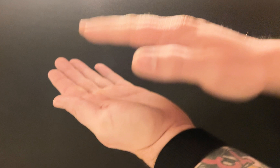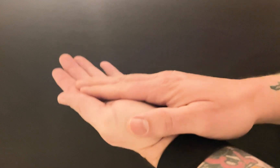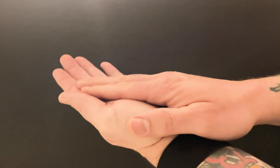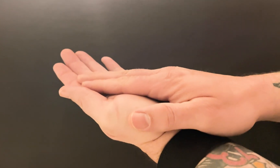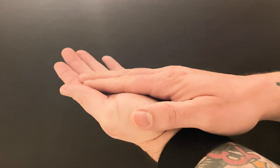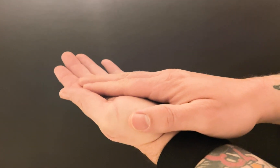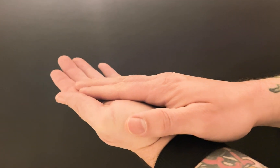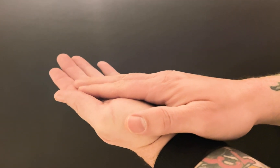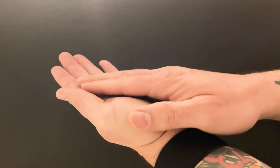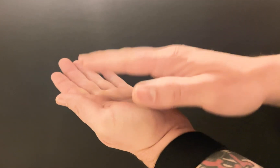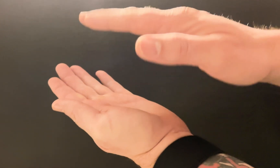Baby,